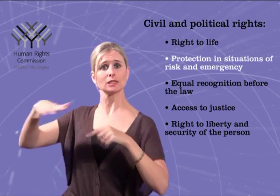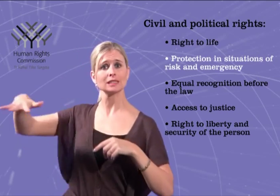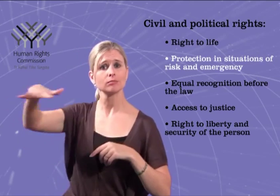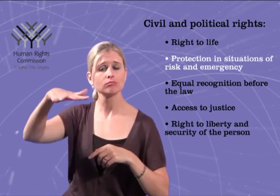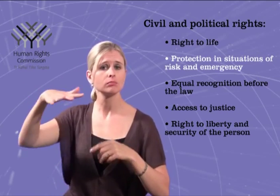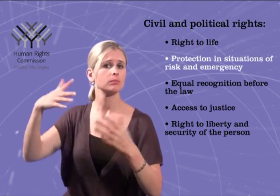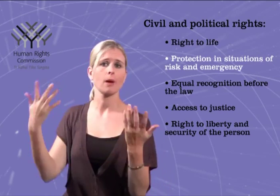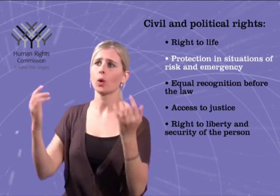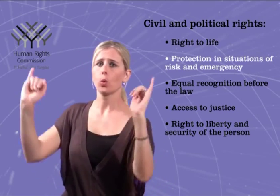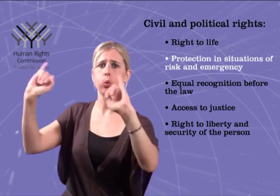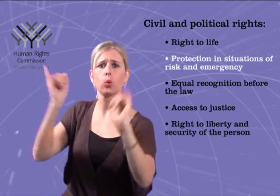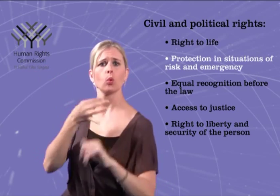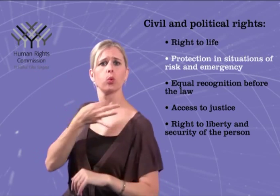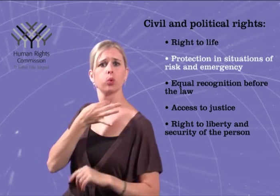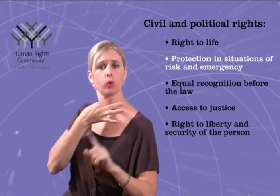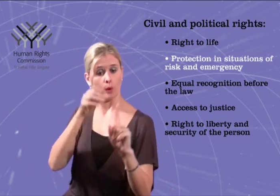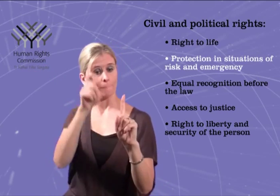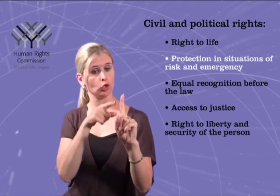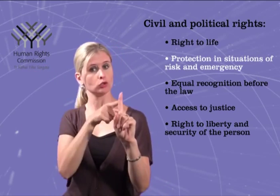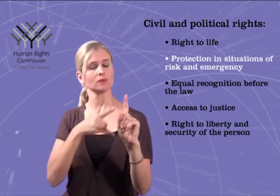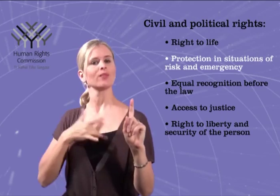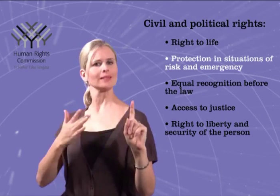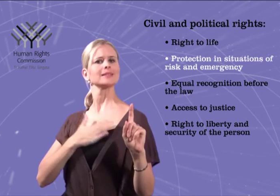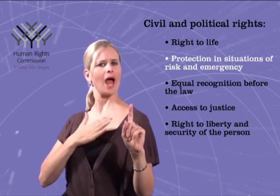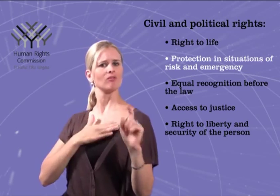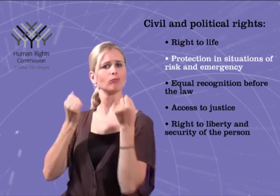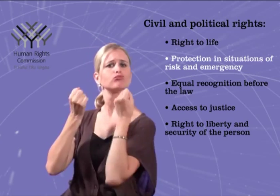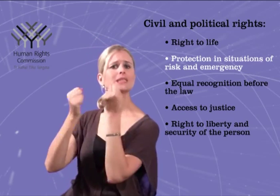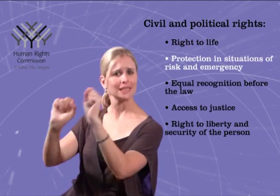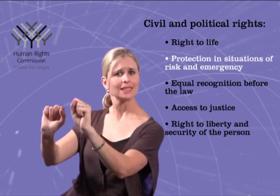protection in situations of risk and emergency,